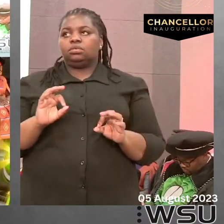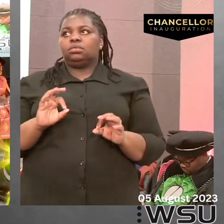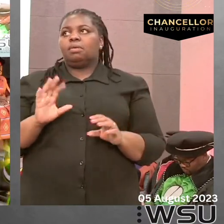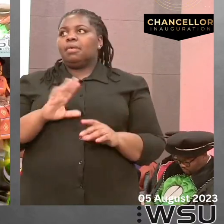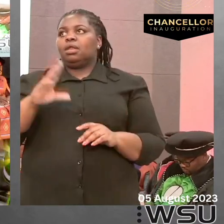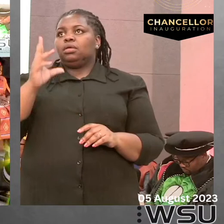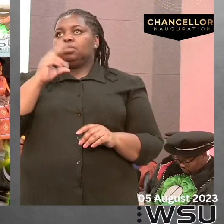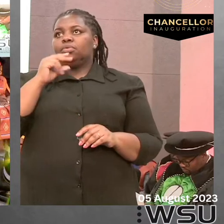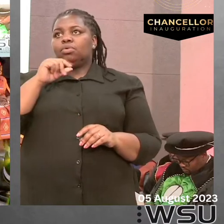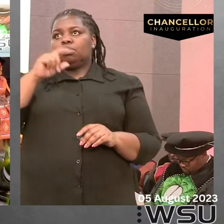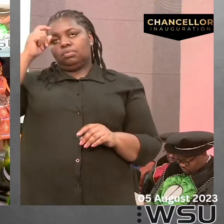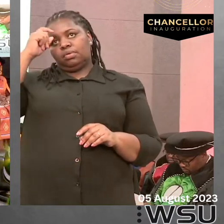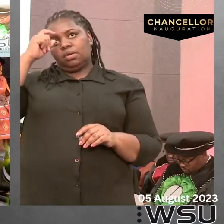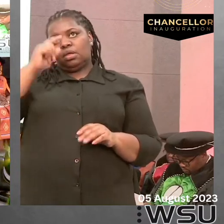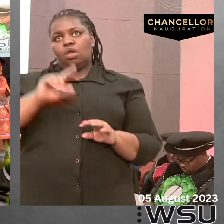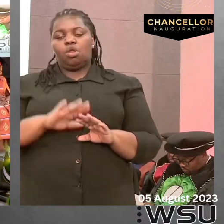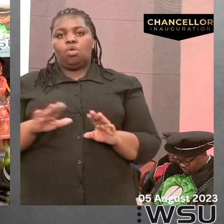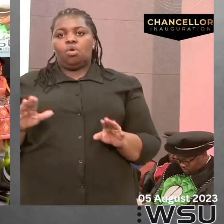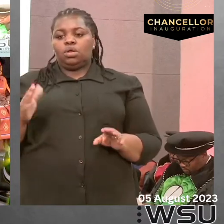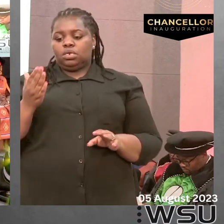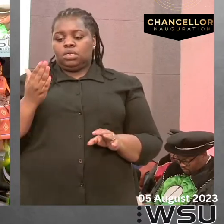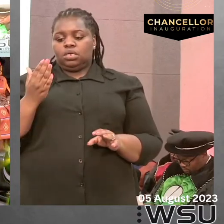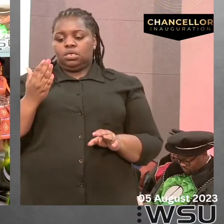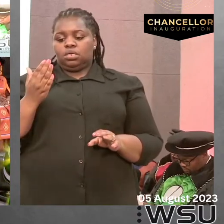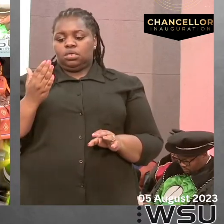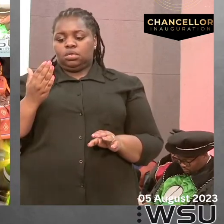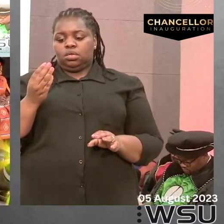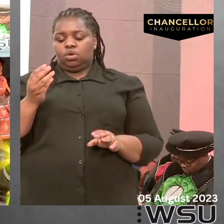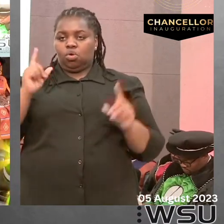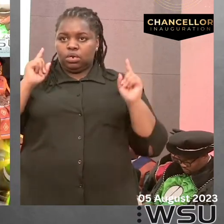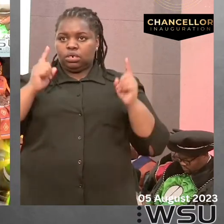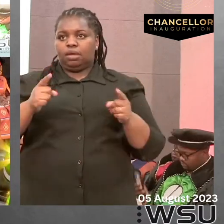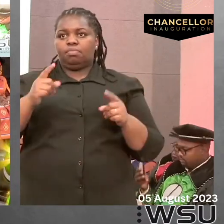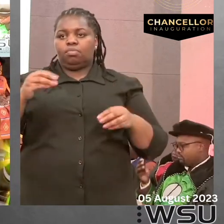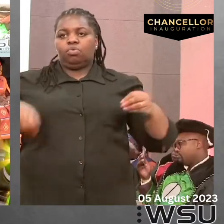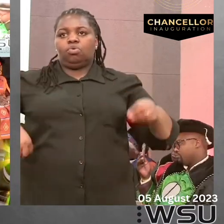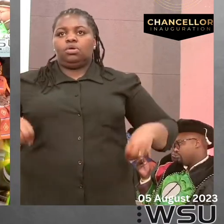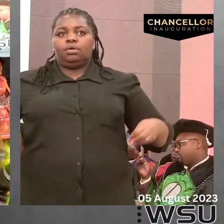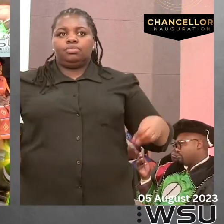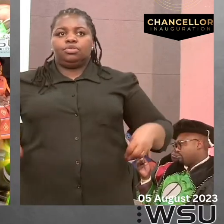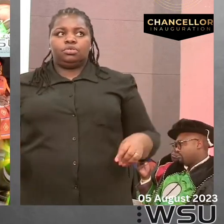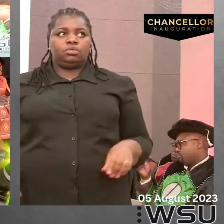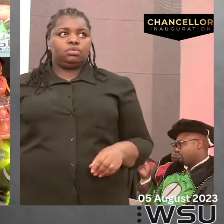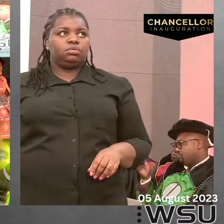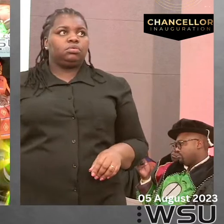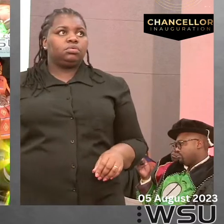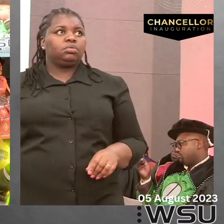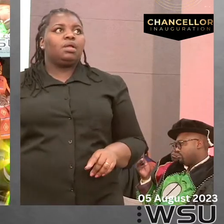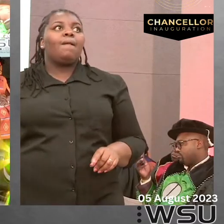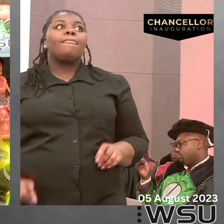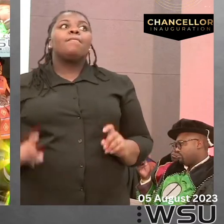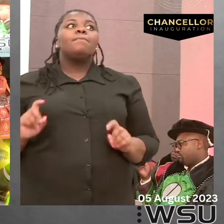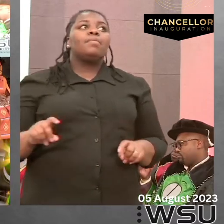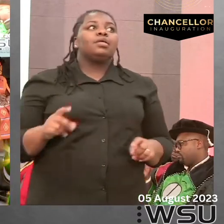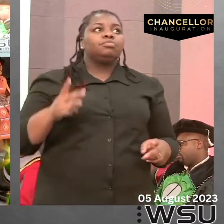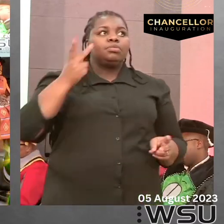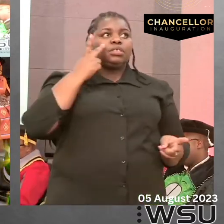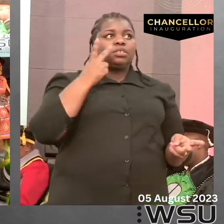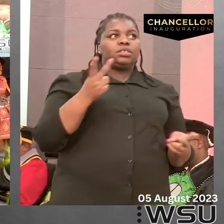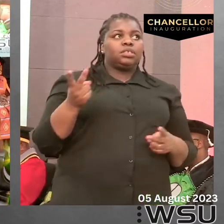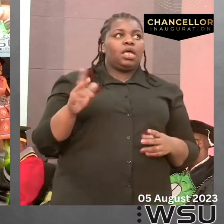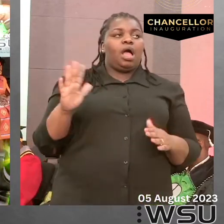talk integrity. They mustn't only condemn corruption. It must be seen in how they